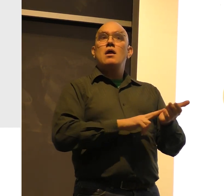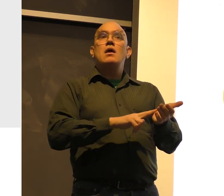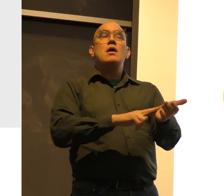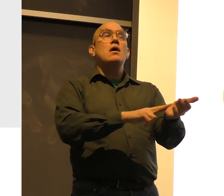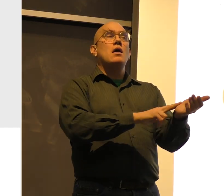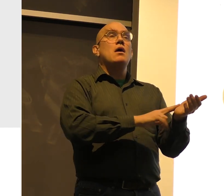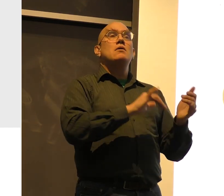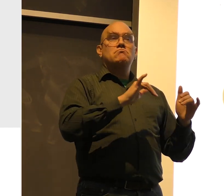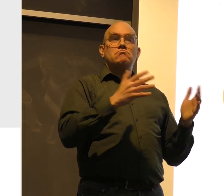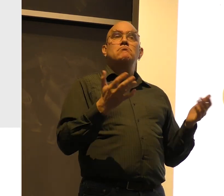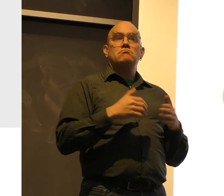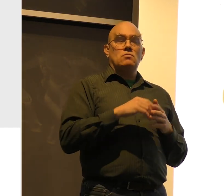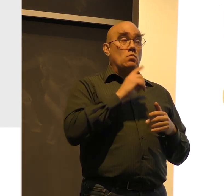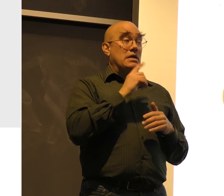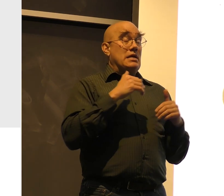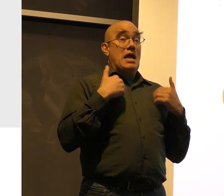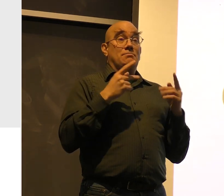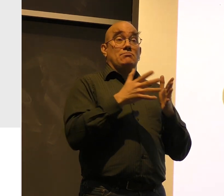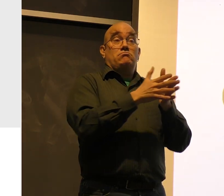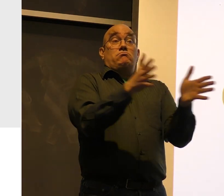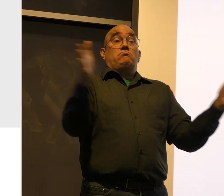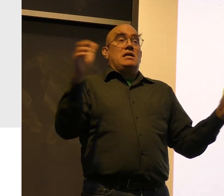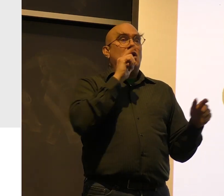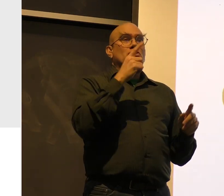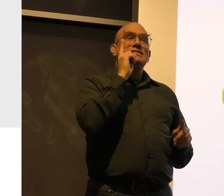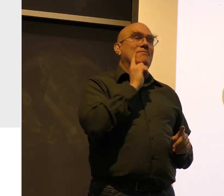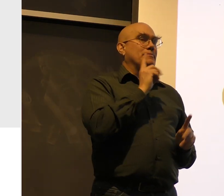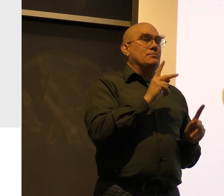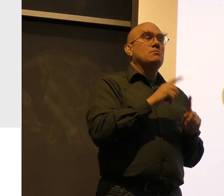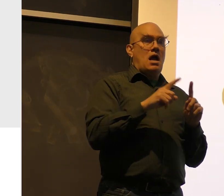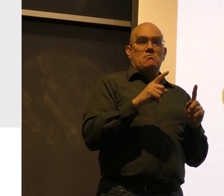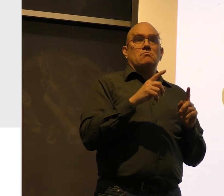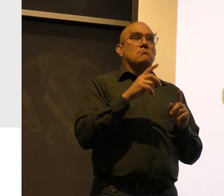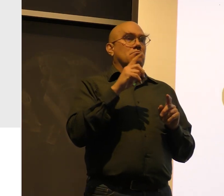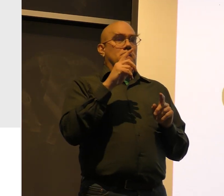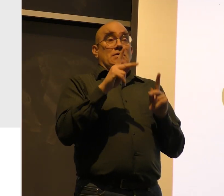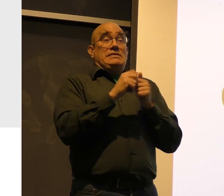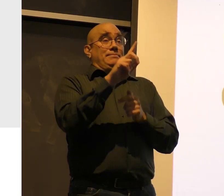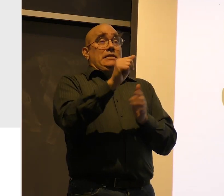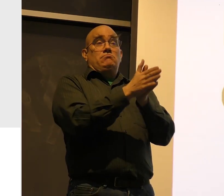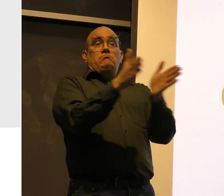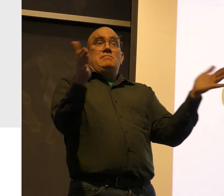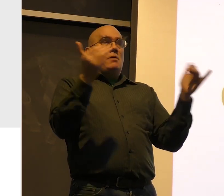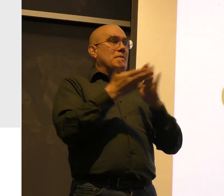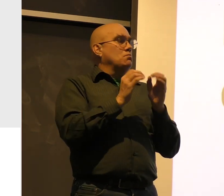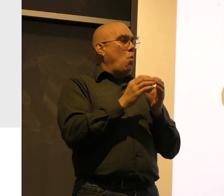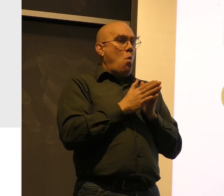me, and I wondered why. And that led me to reach further into community to get a broader sense of the feeling around this term. That